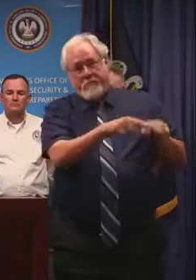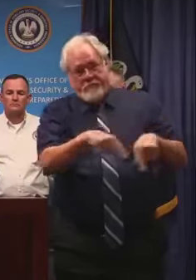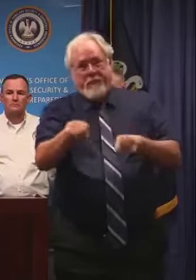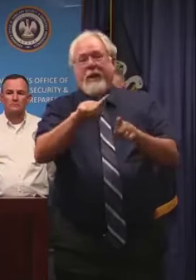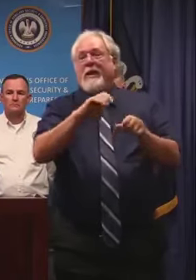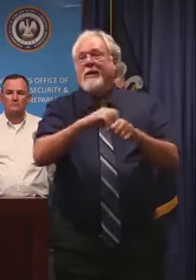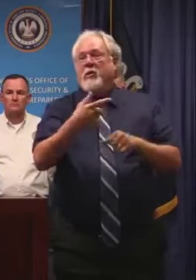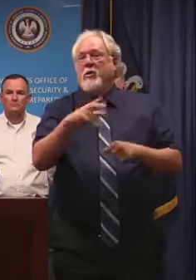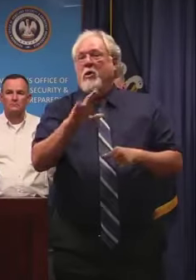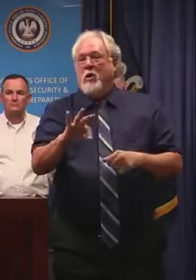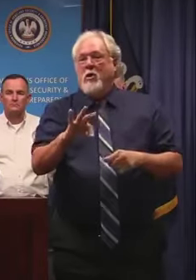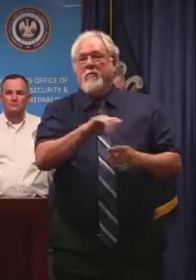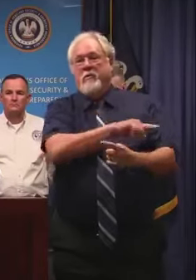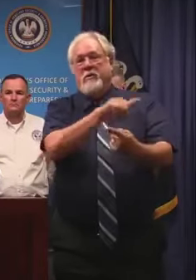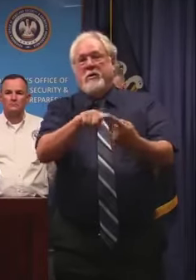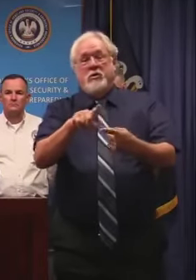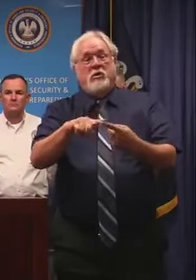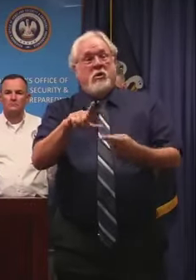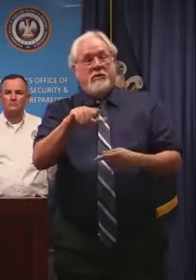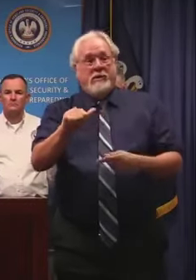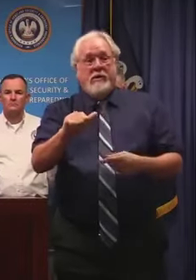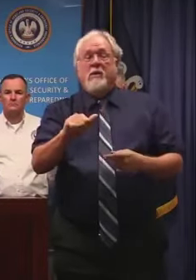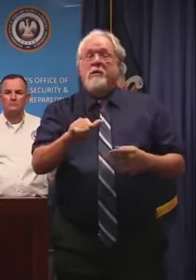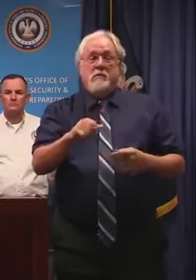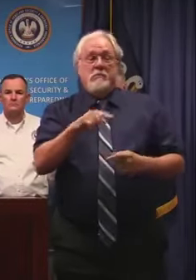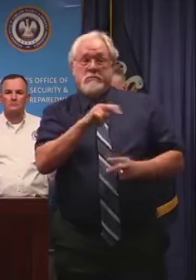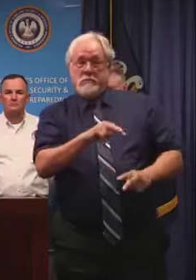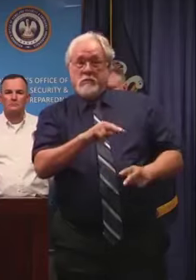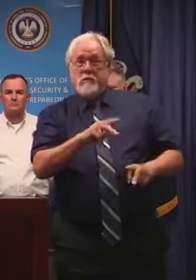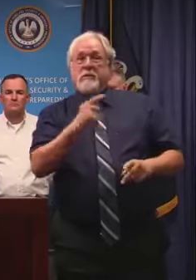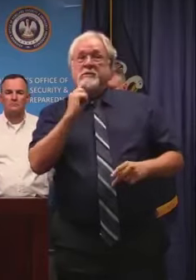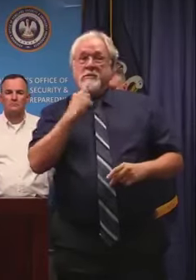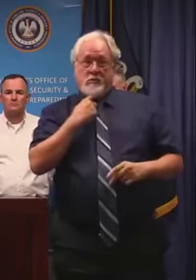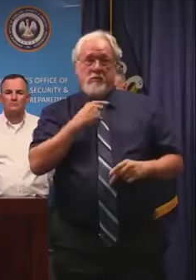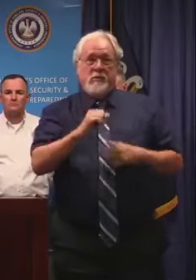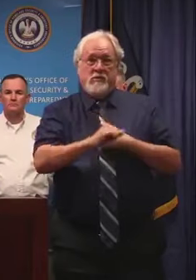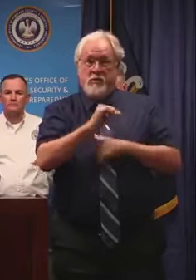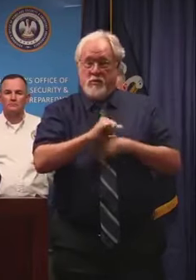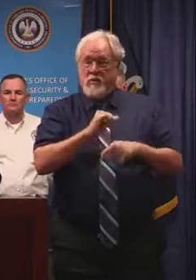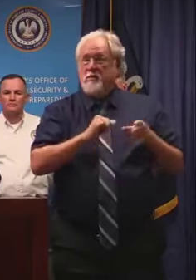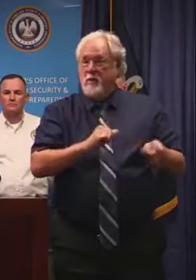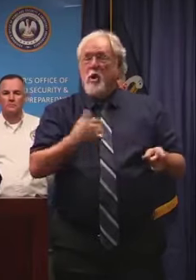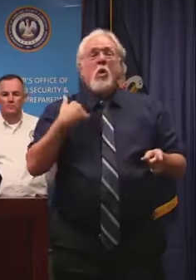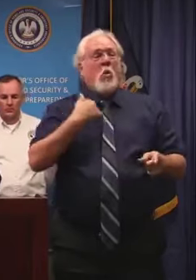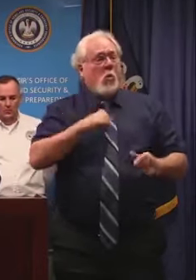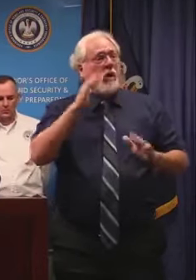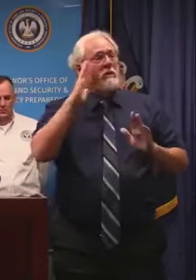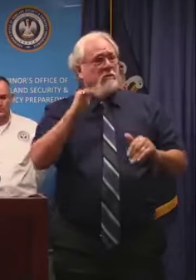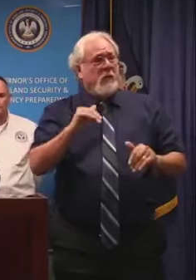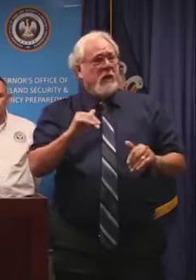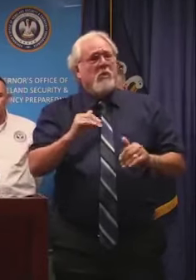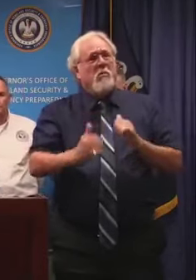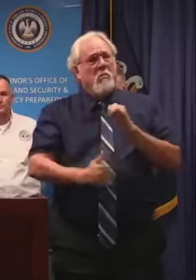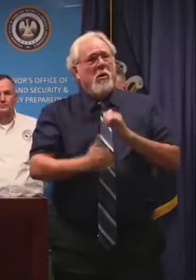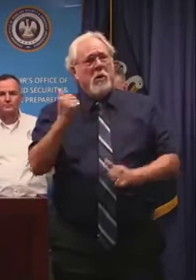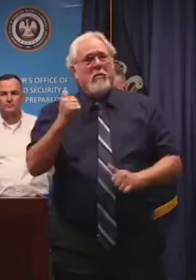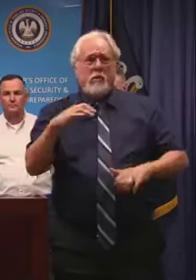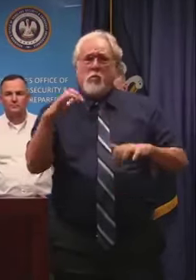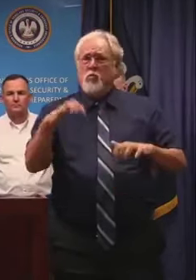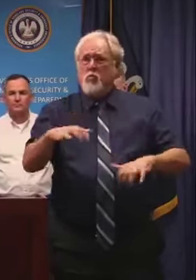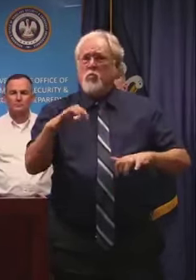towards Louisiana are both threats that we should all take very seriously. We do expect that this will be primarily a